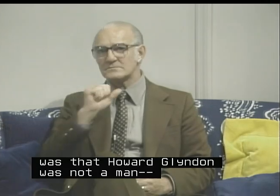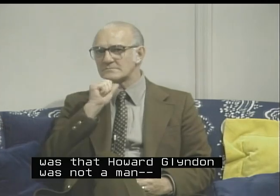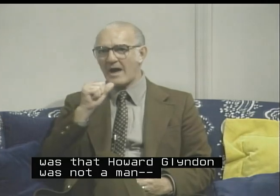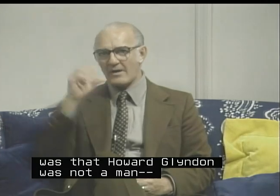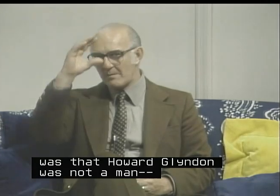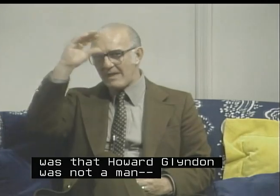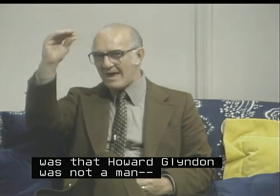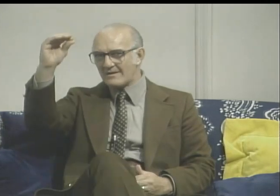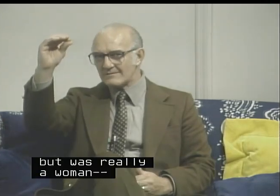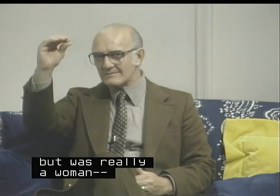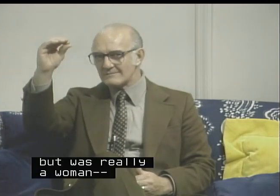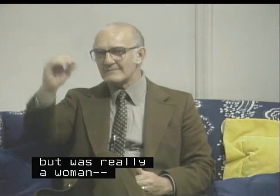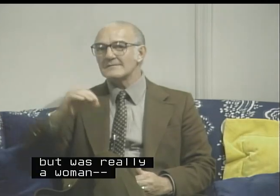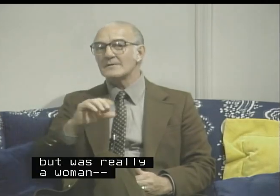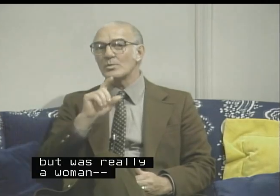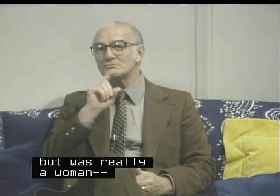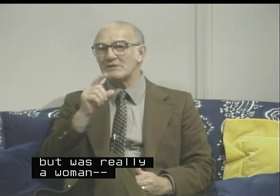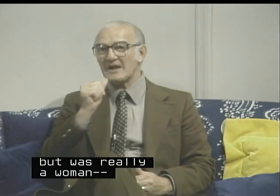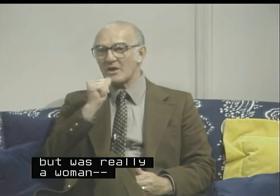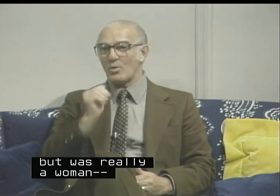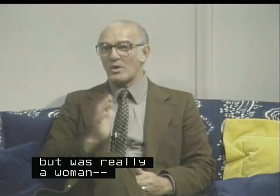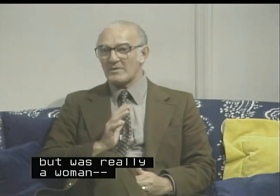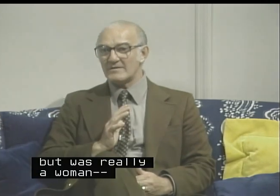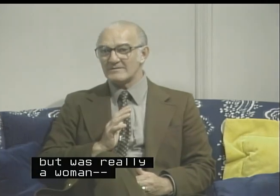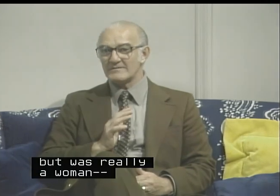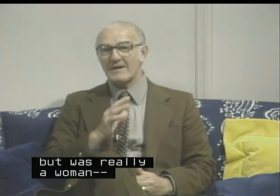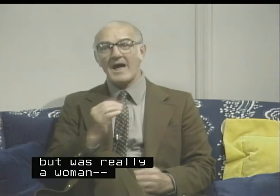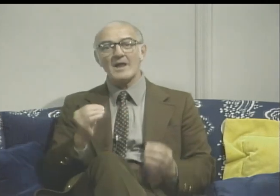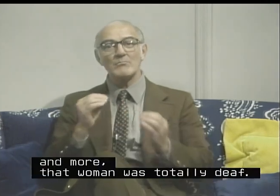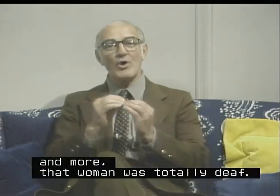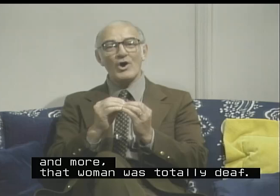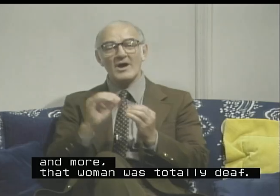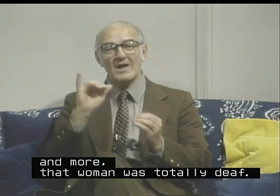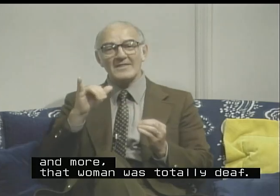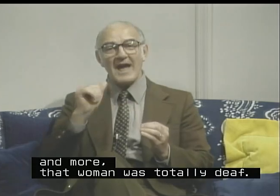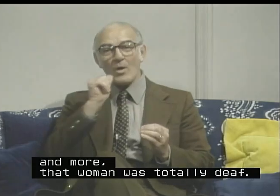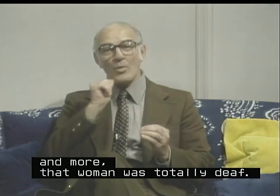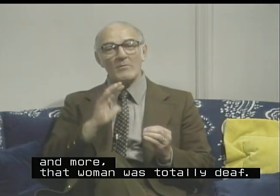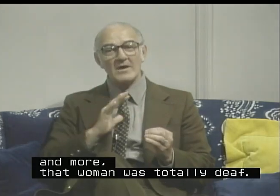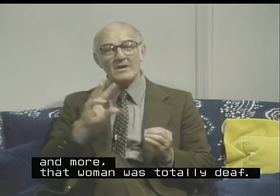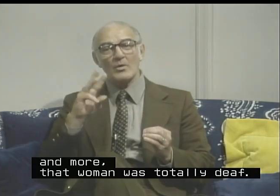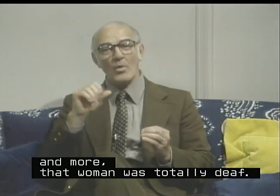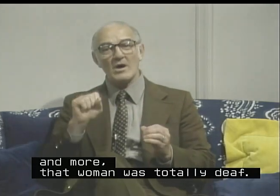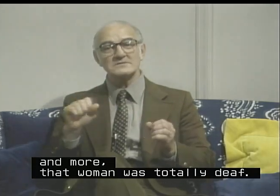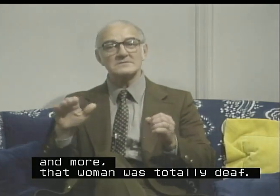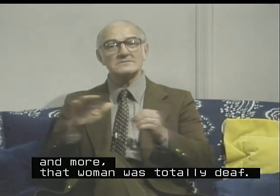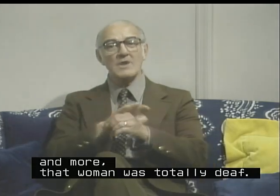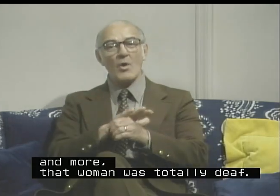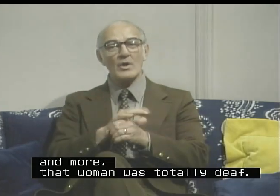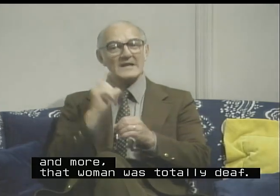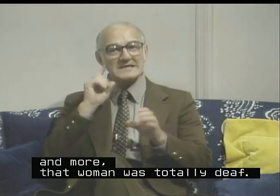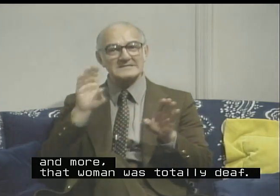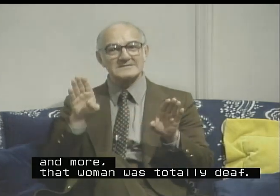not a man, was really a woman. And more, that woman was totally